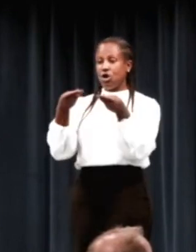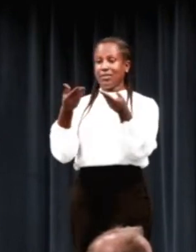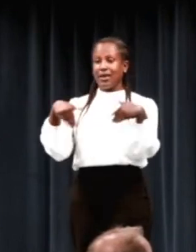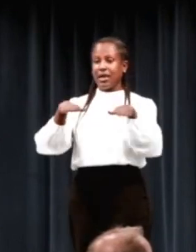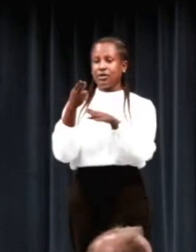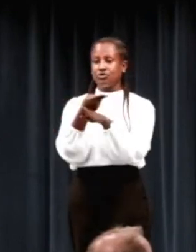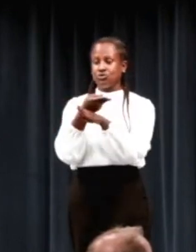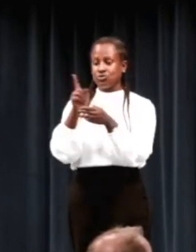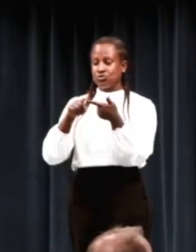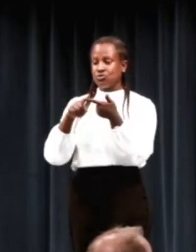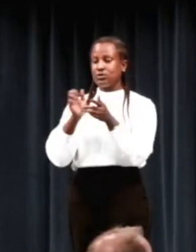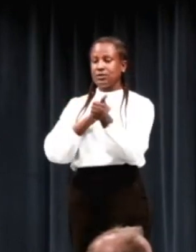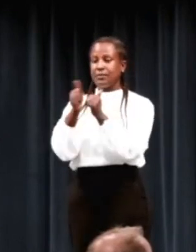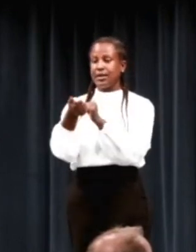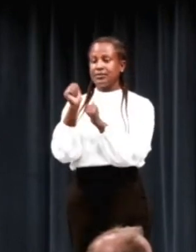county,